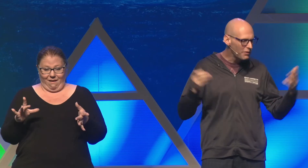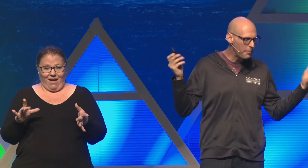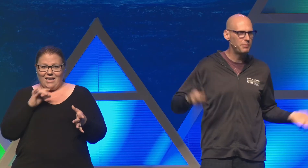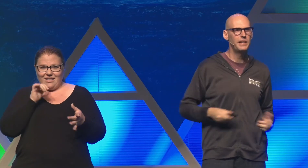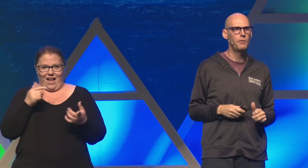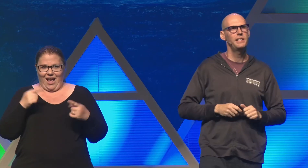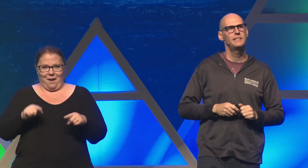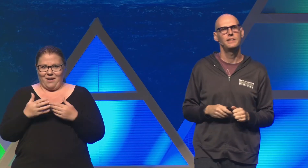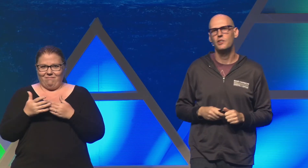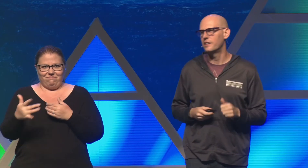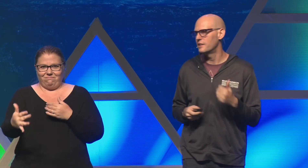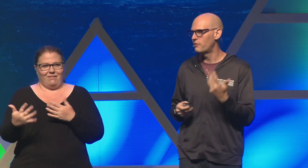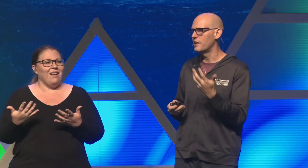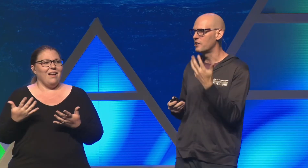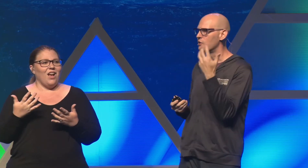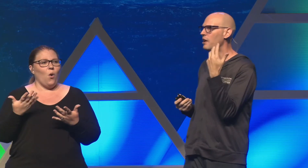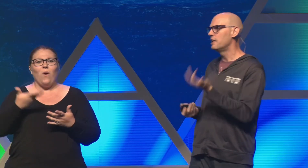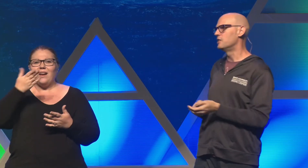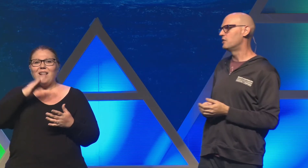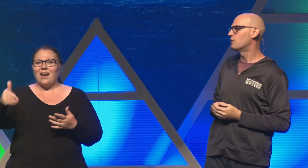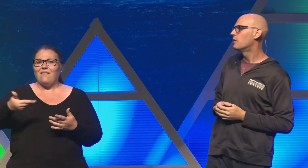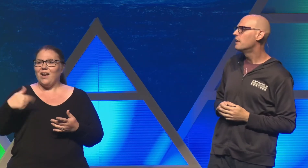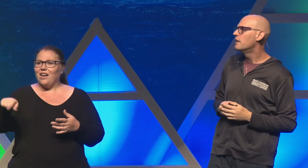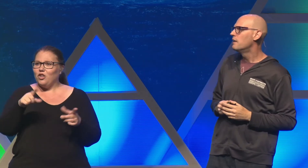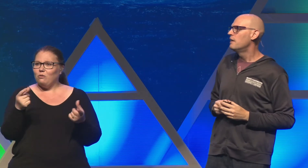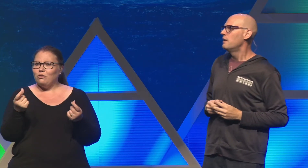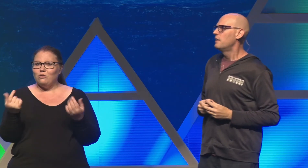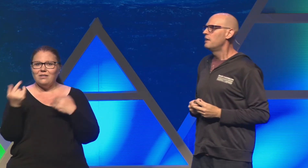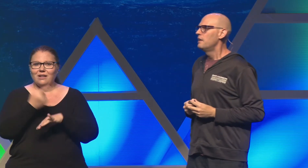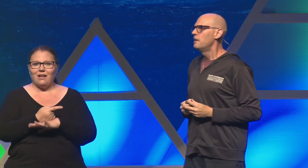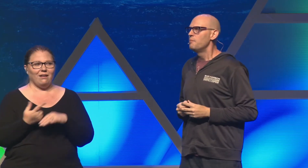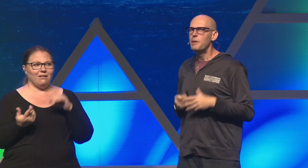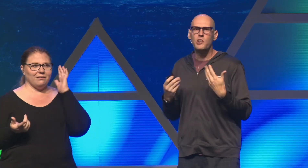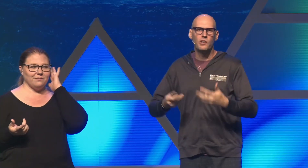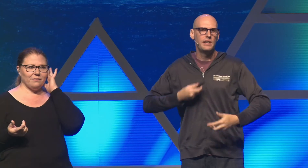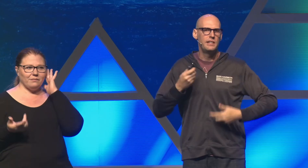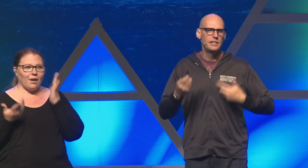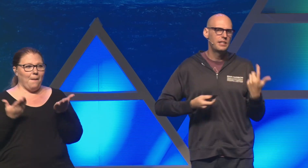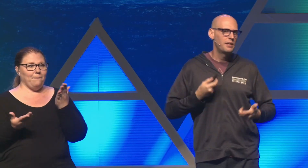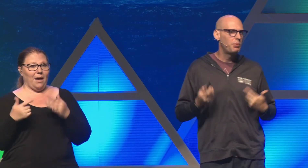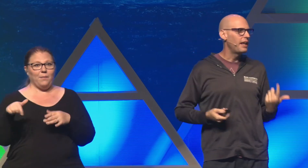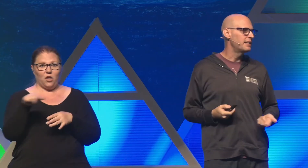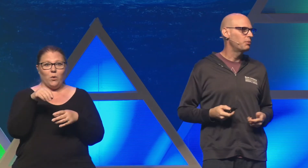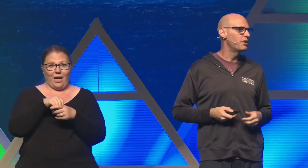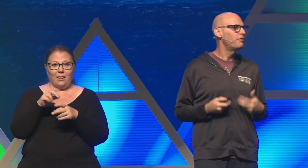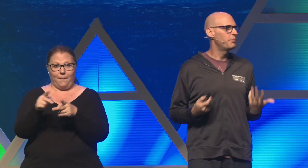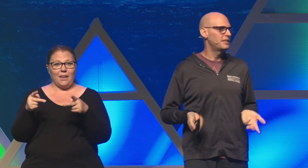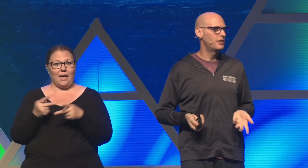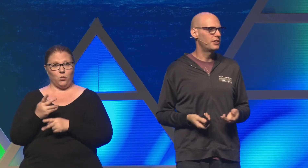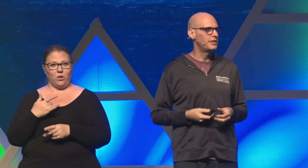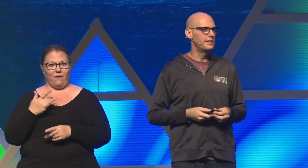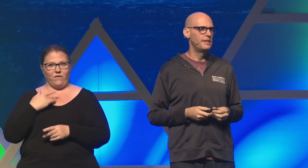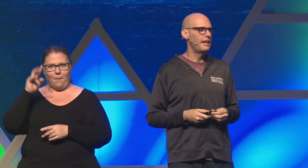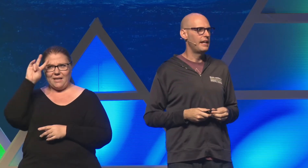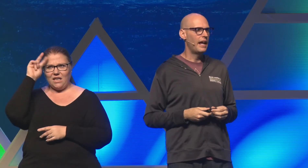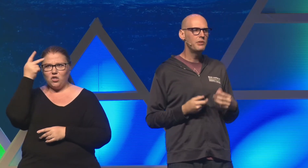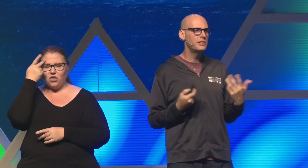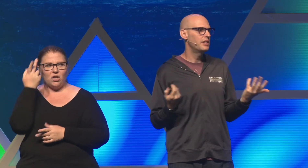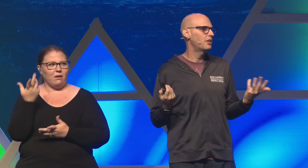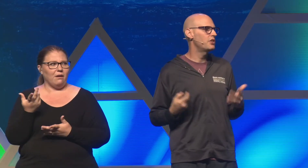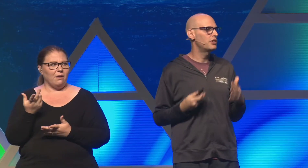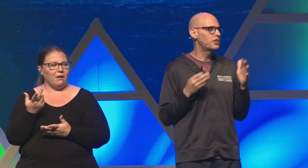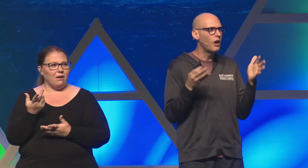So as we wrap up today, what is it that God's inviting you into? Maybe you're in this place where you feel misunderstood, and